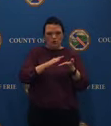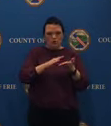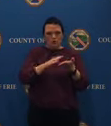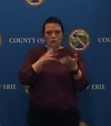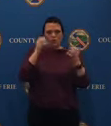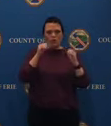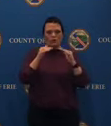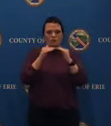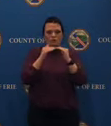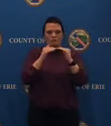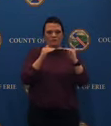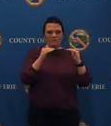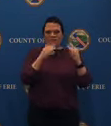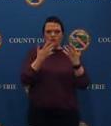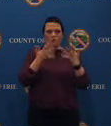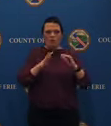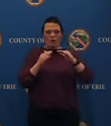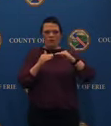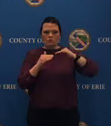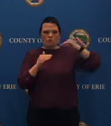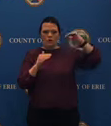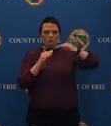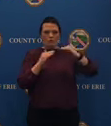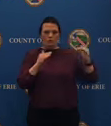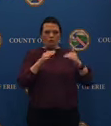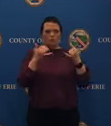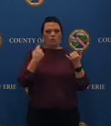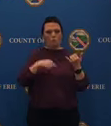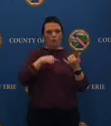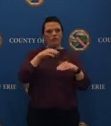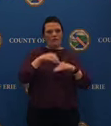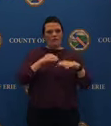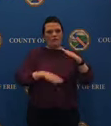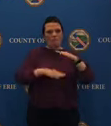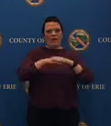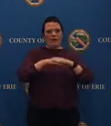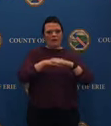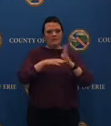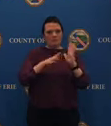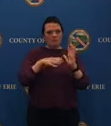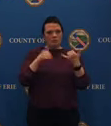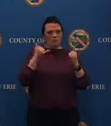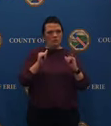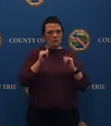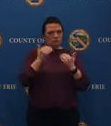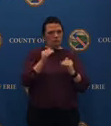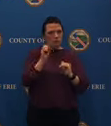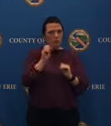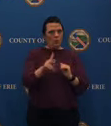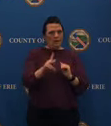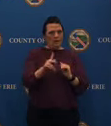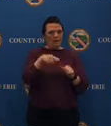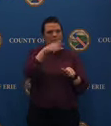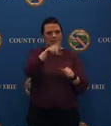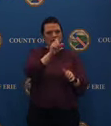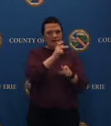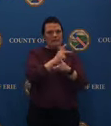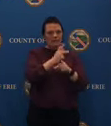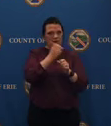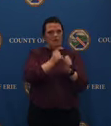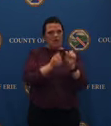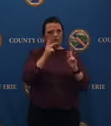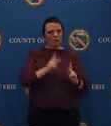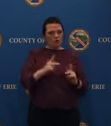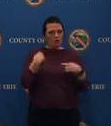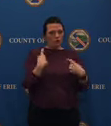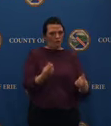because we are still within our capacity of all the hospitals. So they're able to take care of every single person that is sick and admitted so